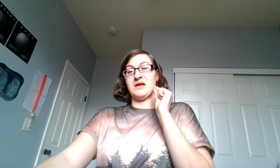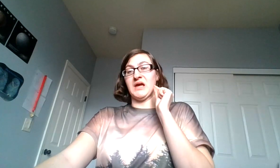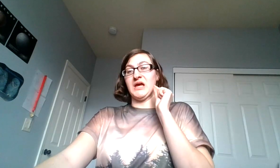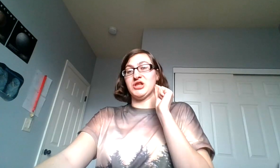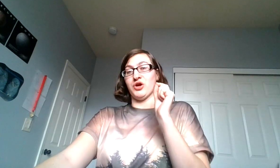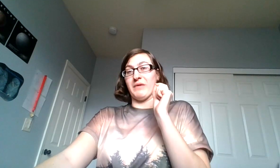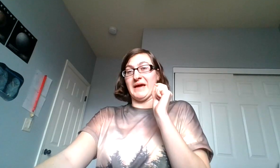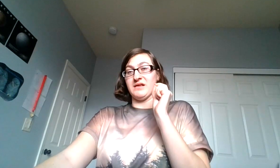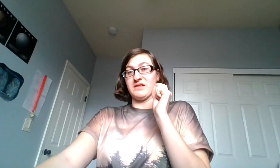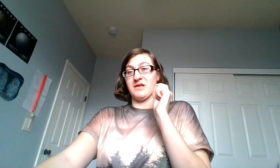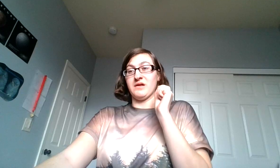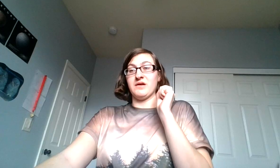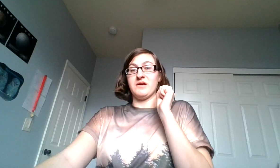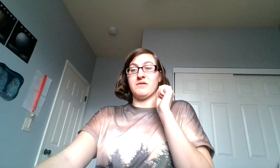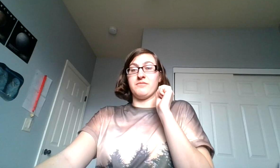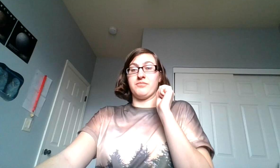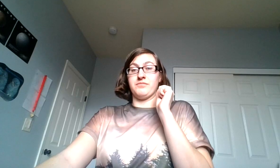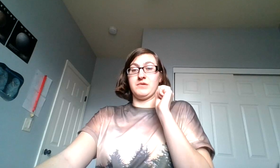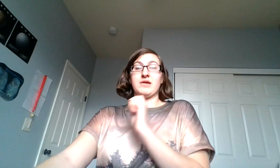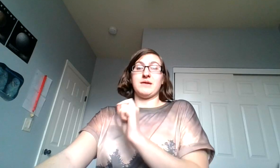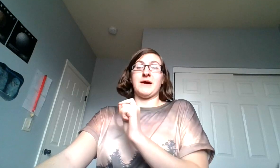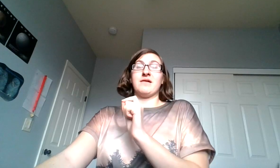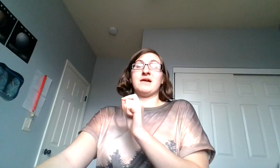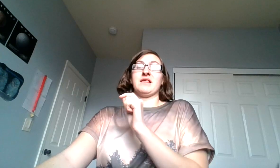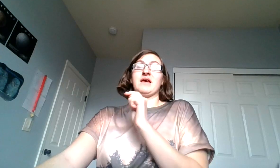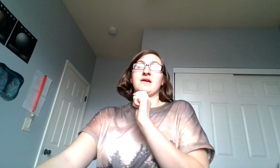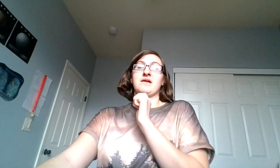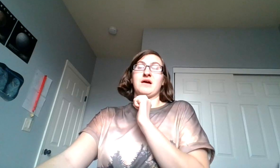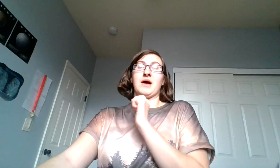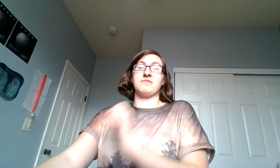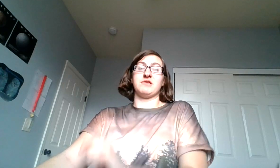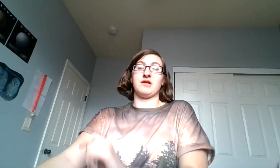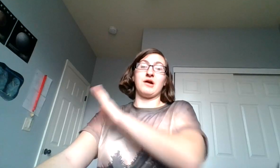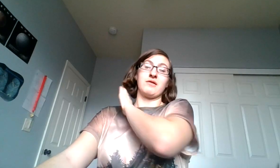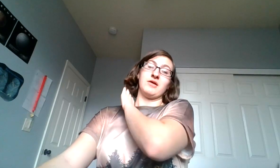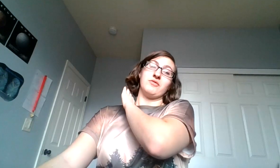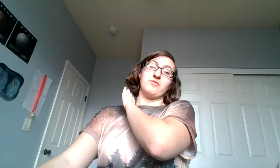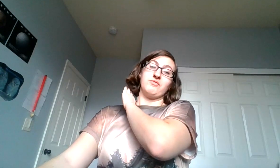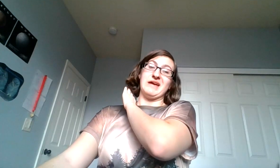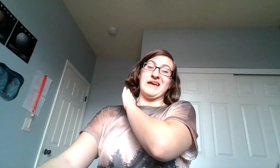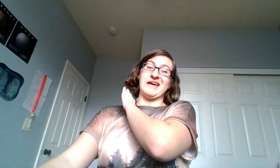It's your lives. During the virus, I'm sure